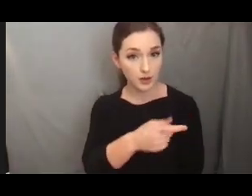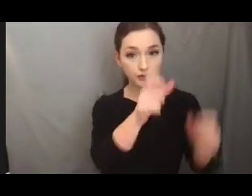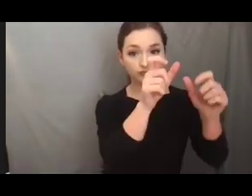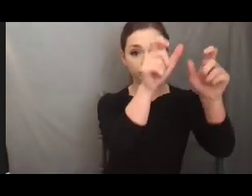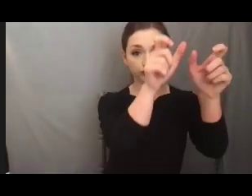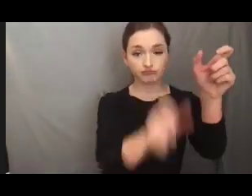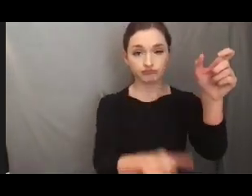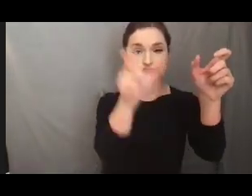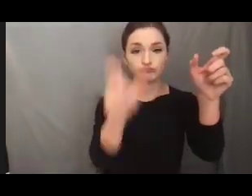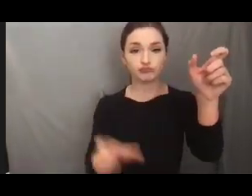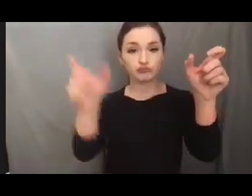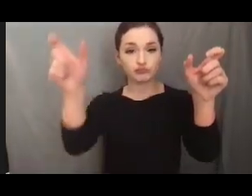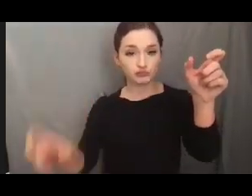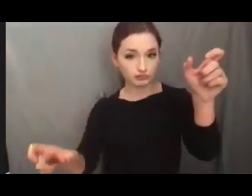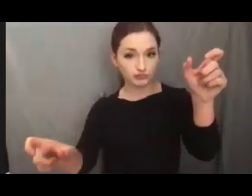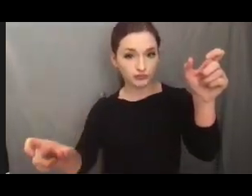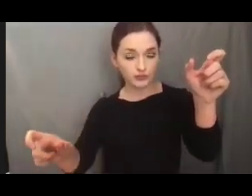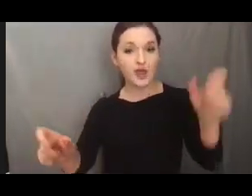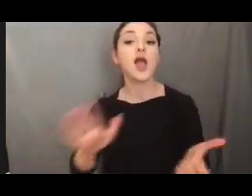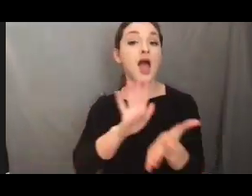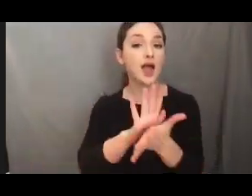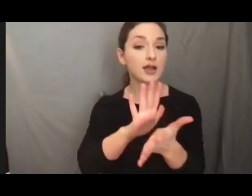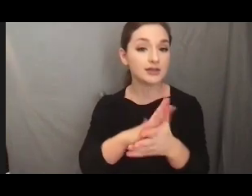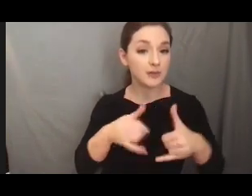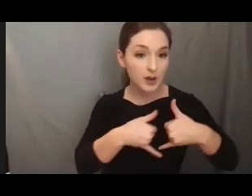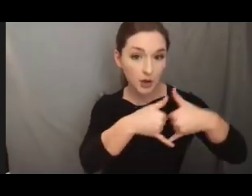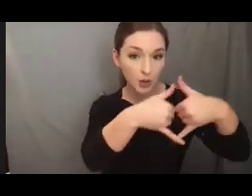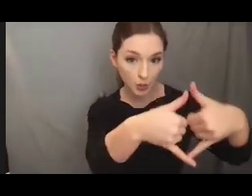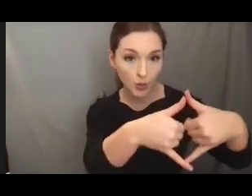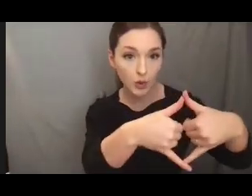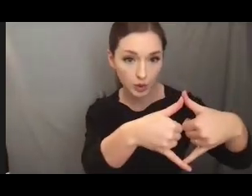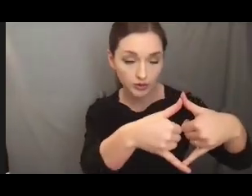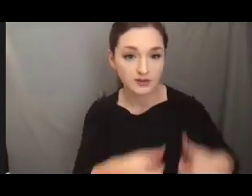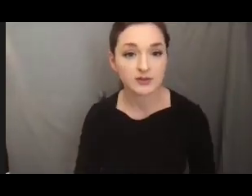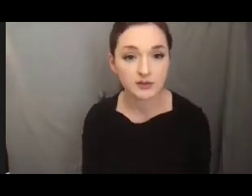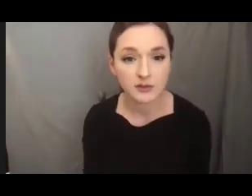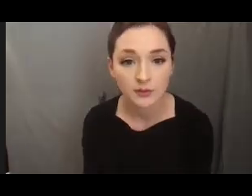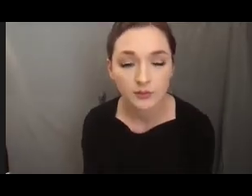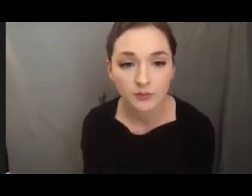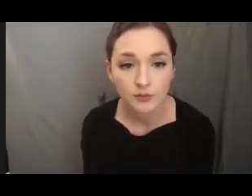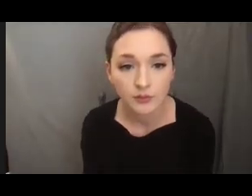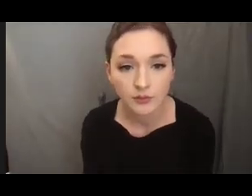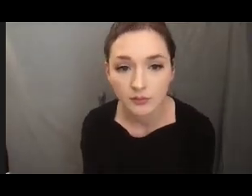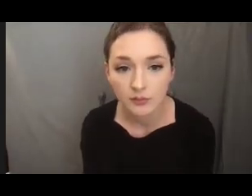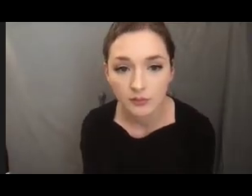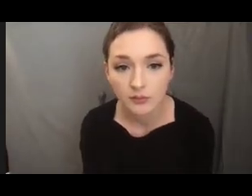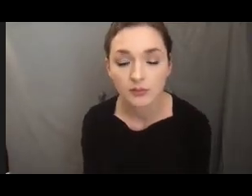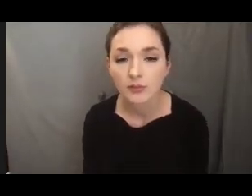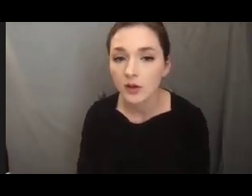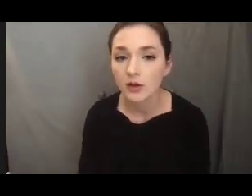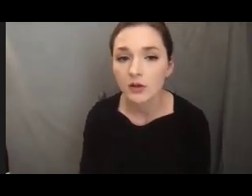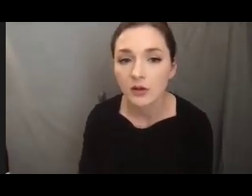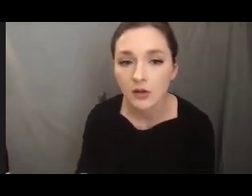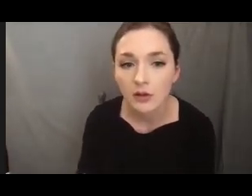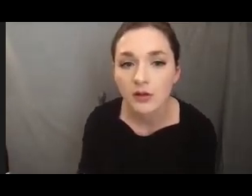Pac-12 academic awards. And so it has all the women's and men's sports. And actually, the idea was that you're walking